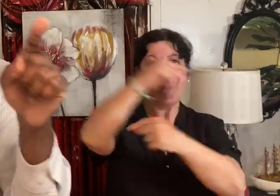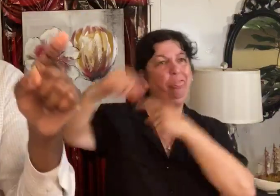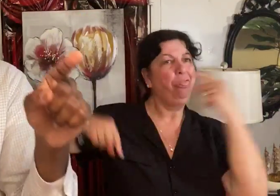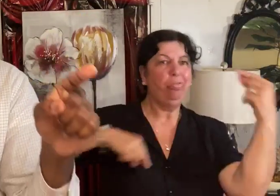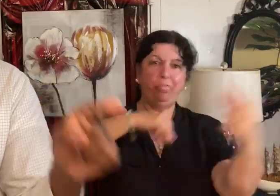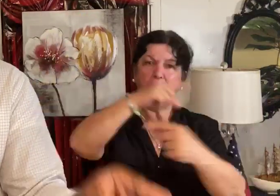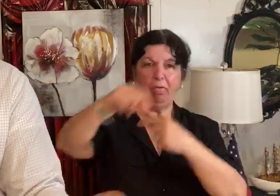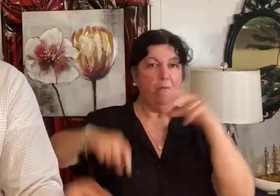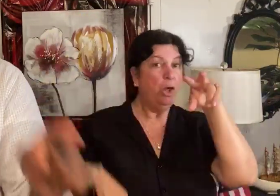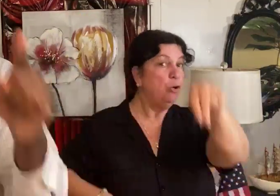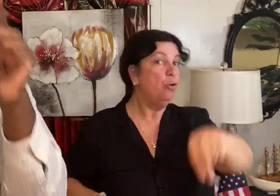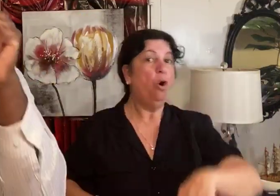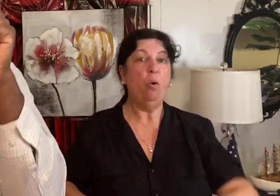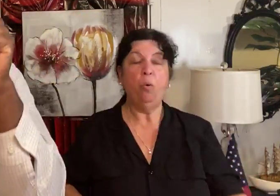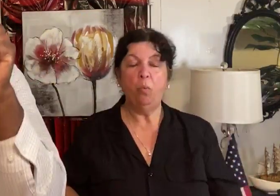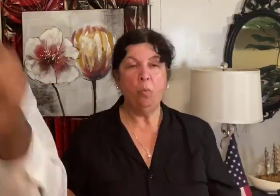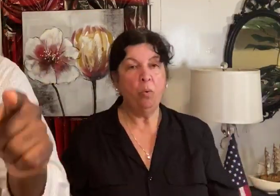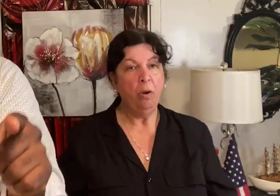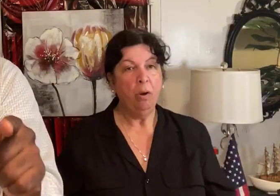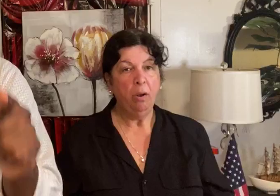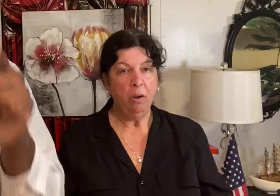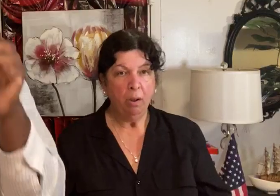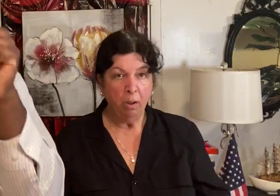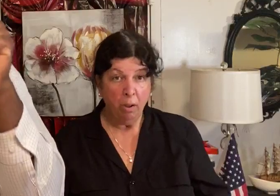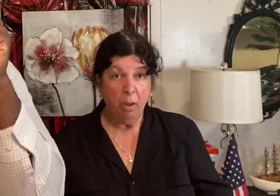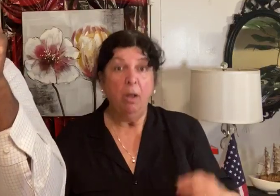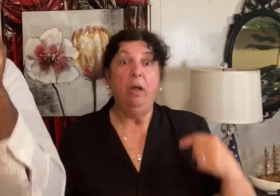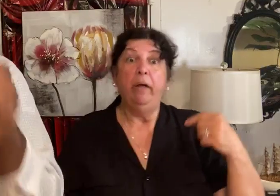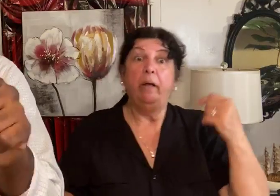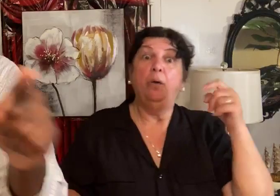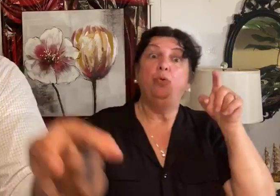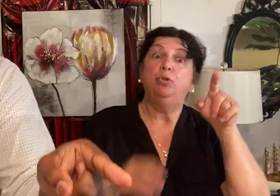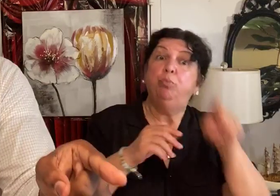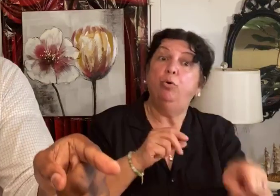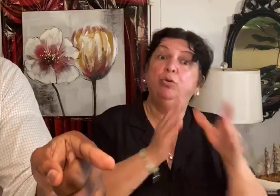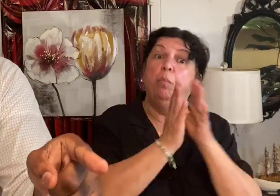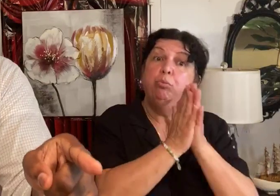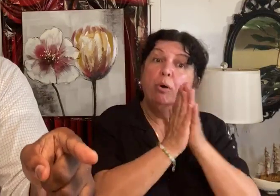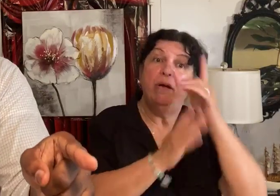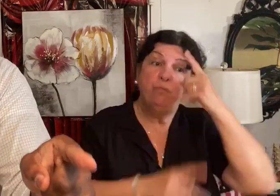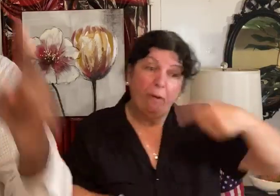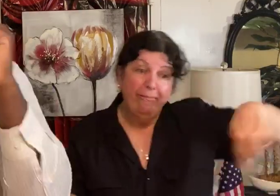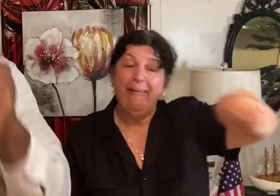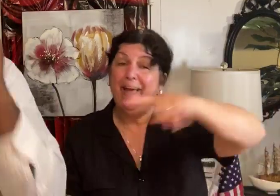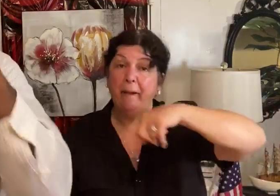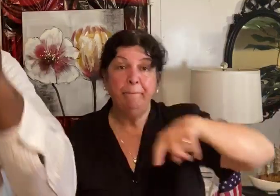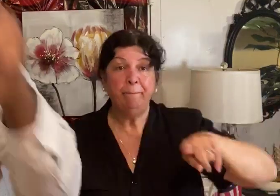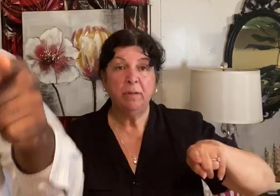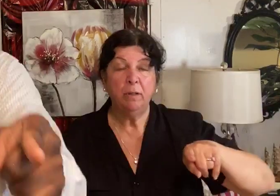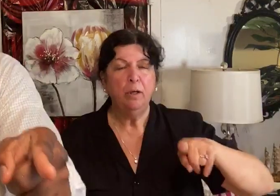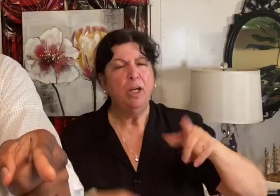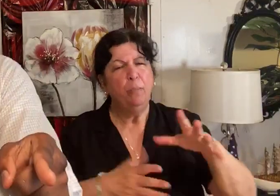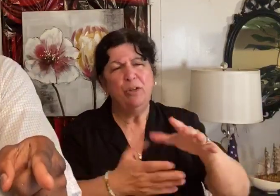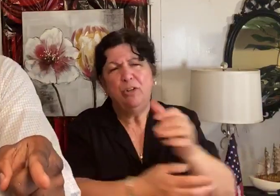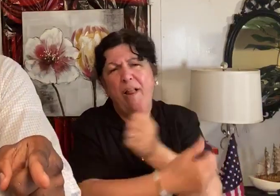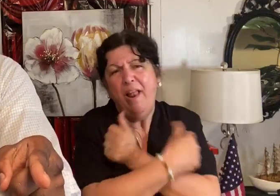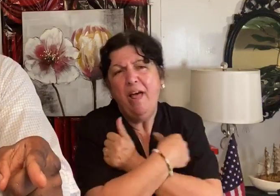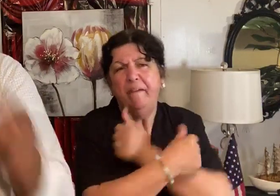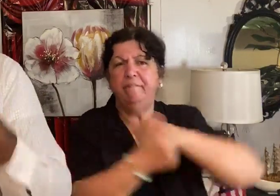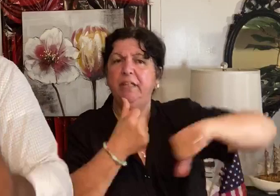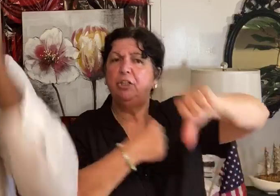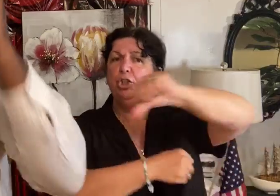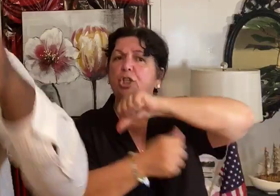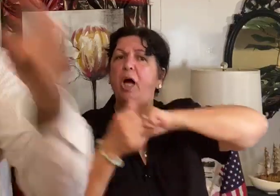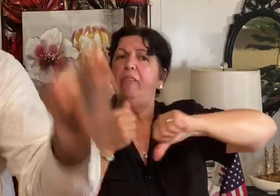the object of your contempt. If you are to do anything, we're to pray for them. Amen. We are to love one